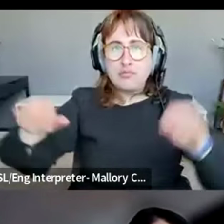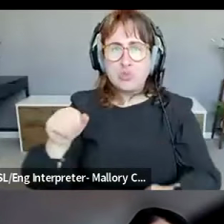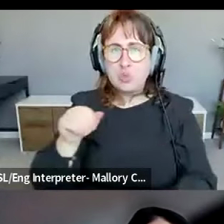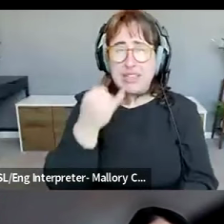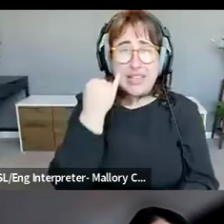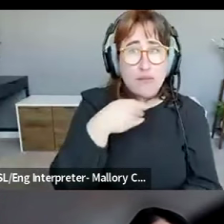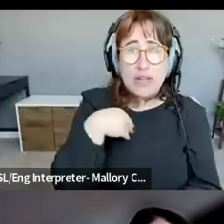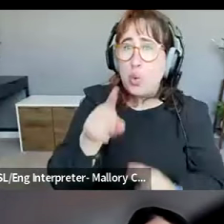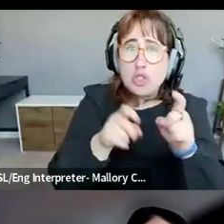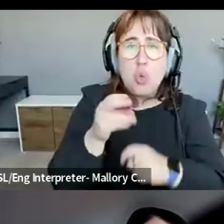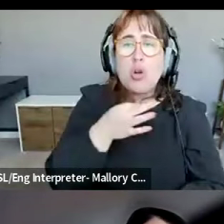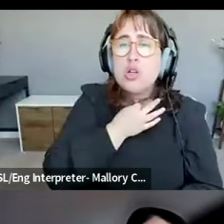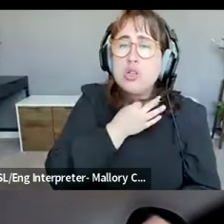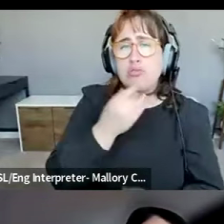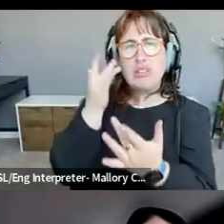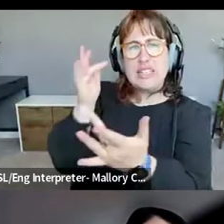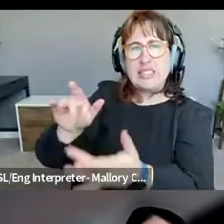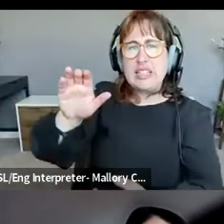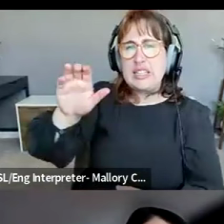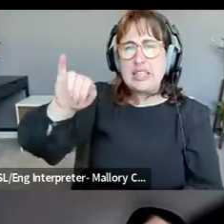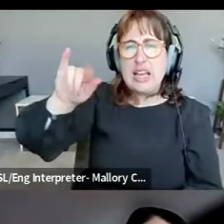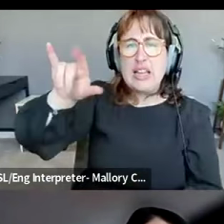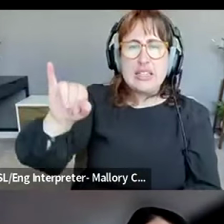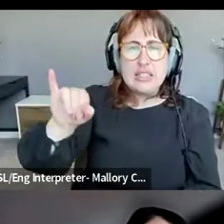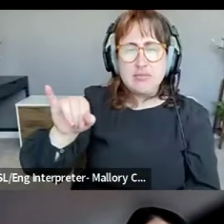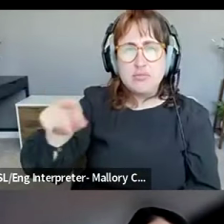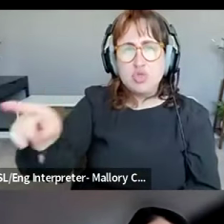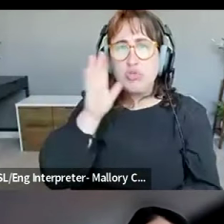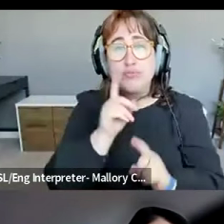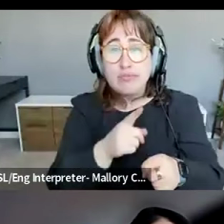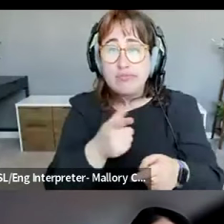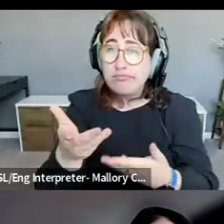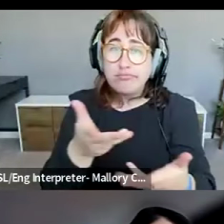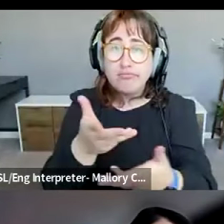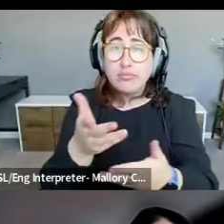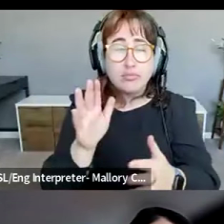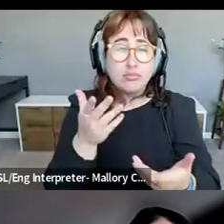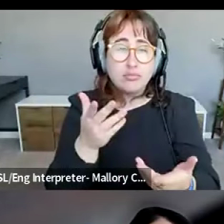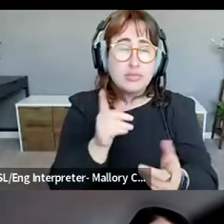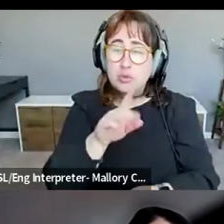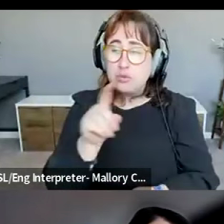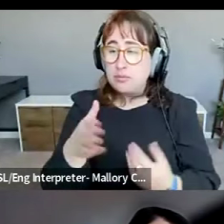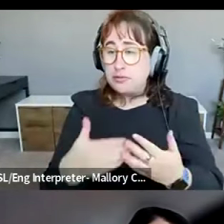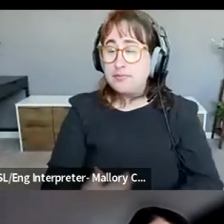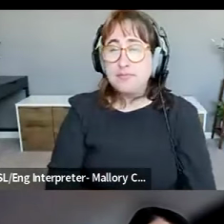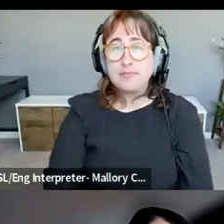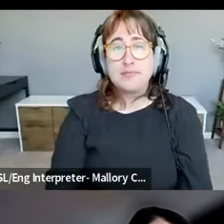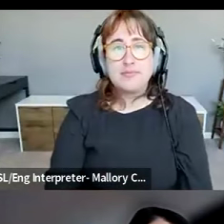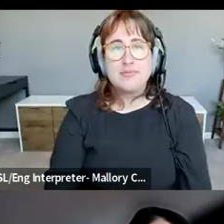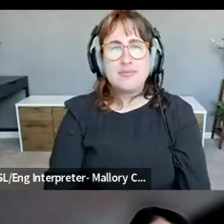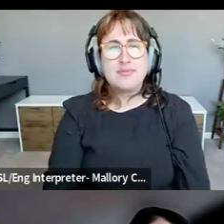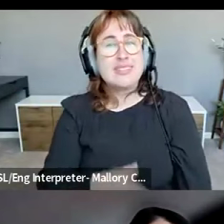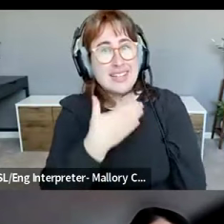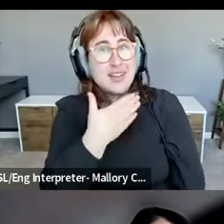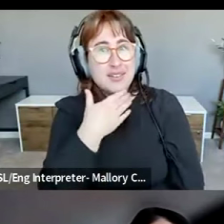to Kaylee in any of this stuff, and she'll get back to you and can answer any of your specific questions. Yeah, thank you. All And